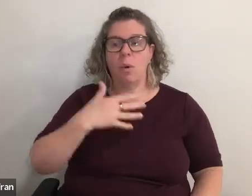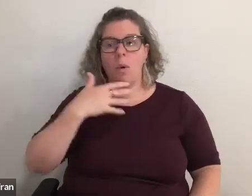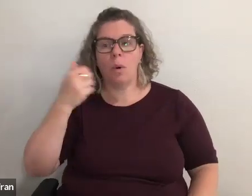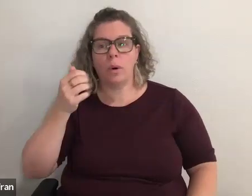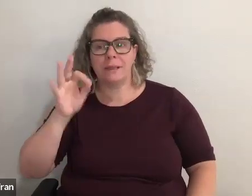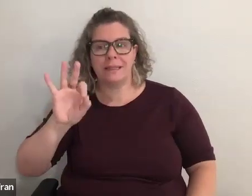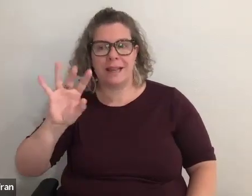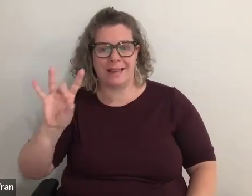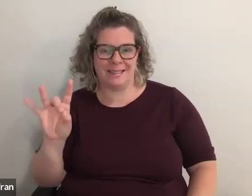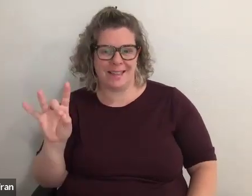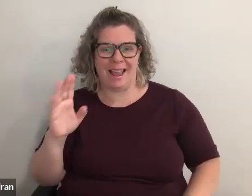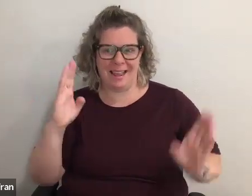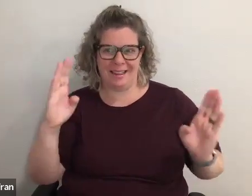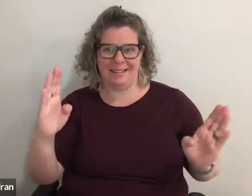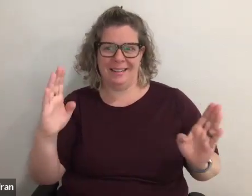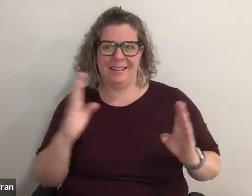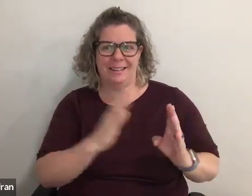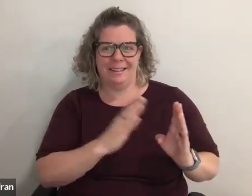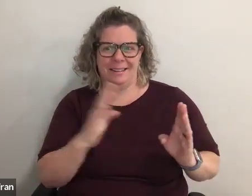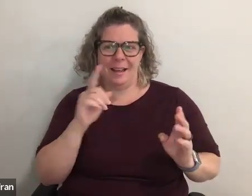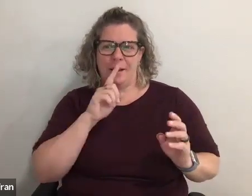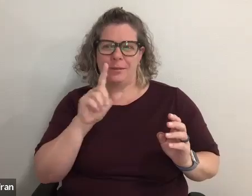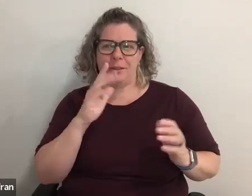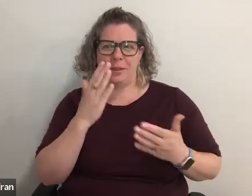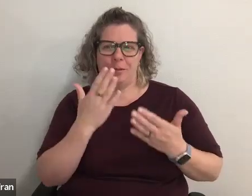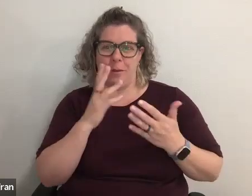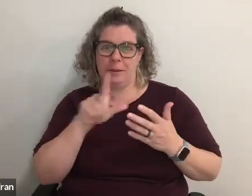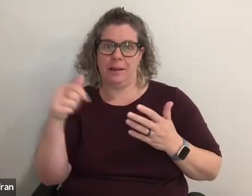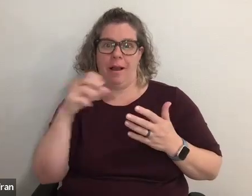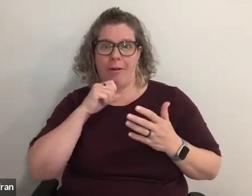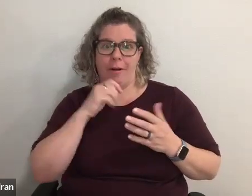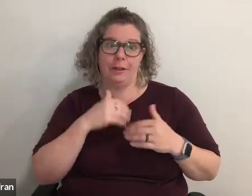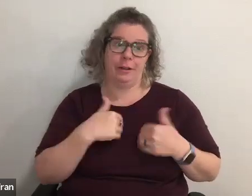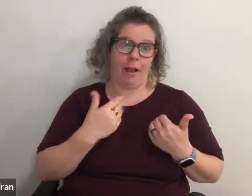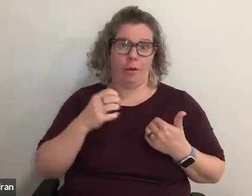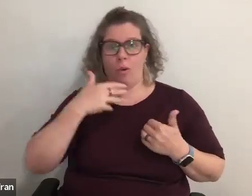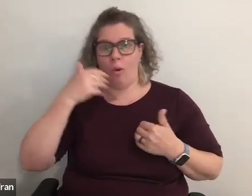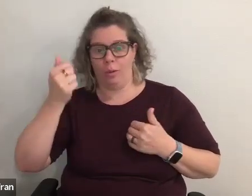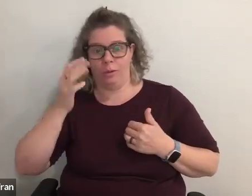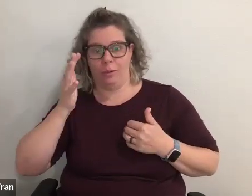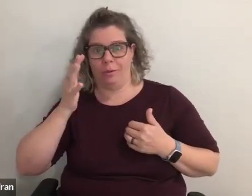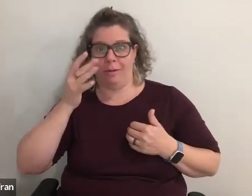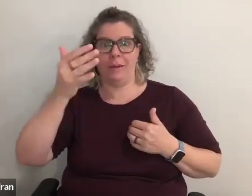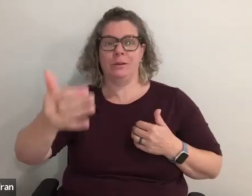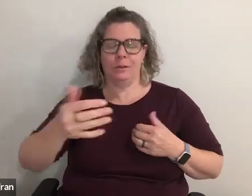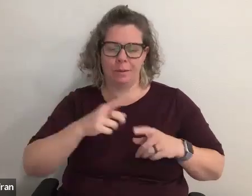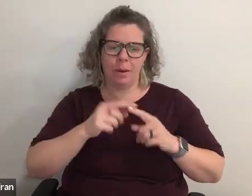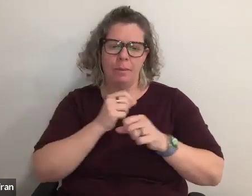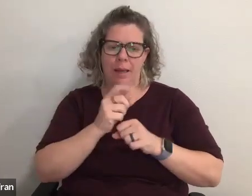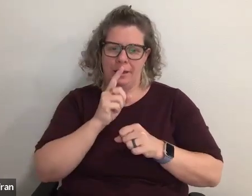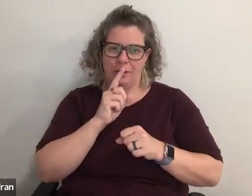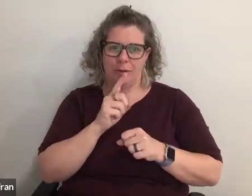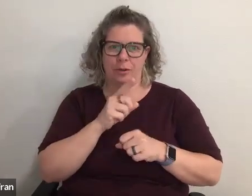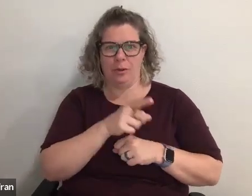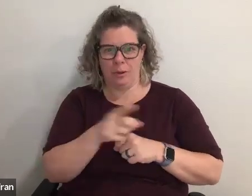is 98, and I'm sure we may see something outside of that at some point. But really, we just want to make sure that the